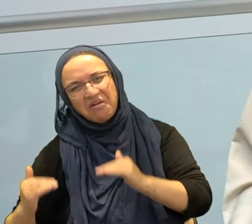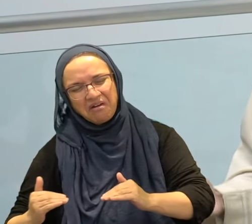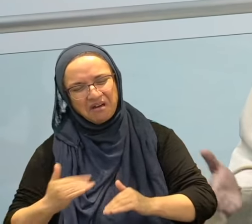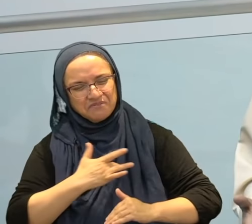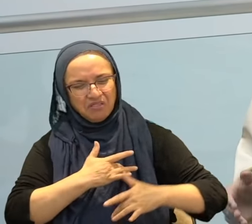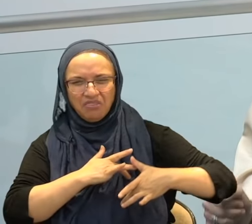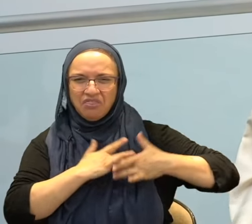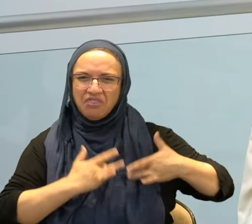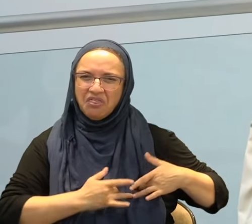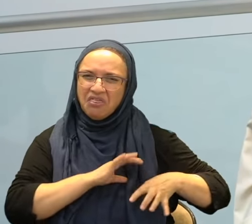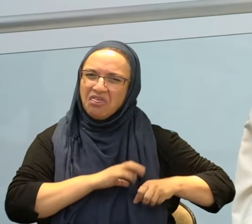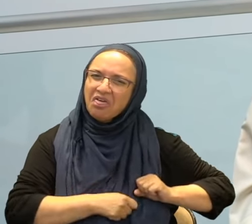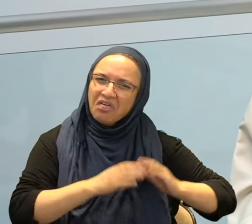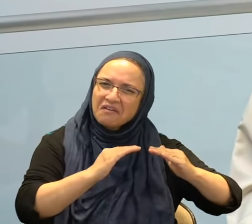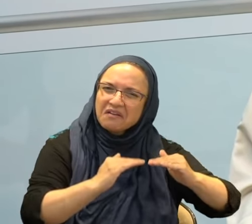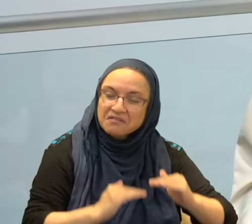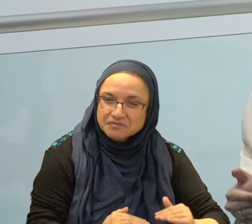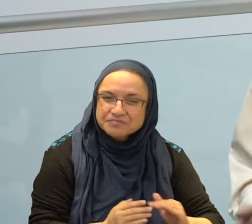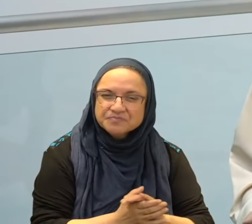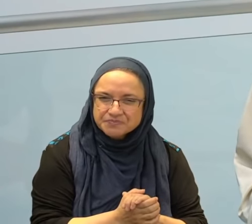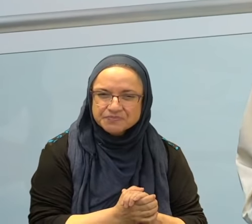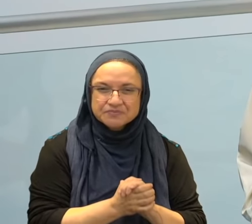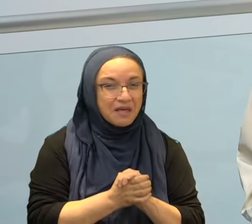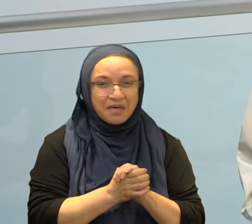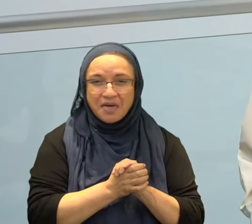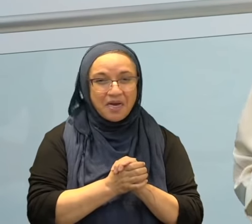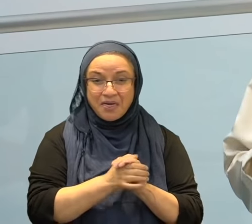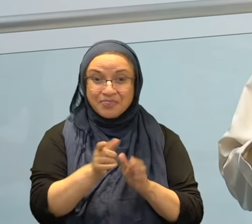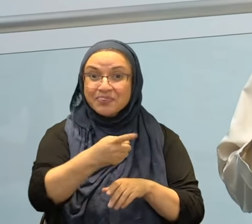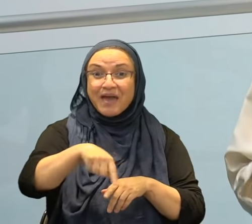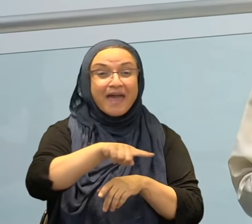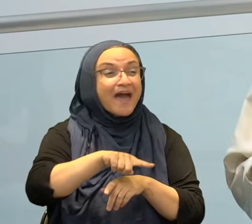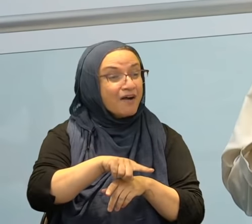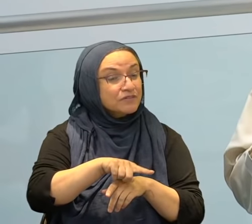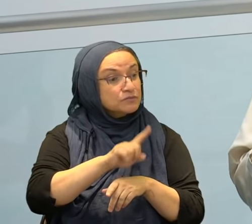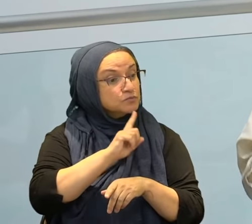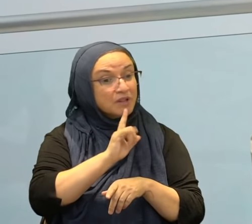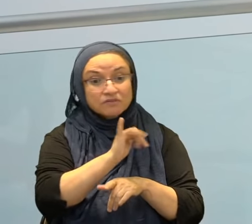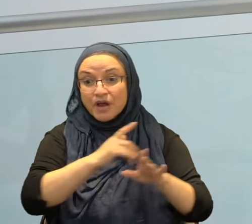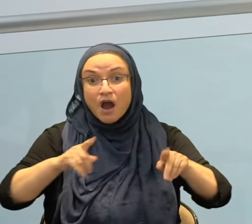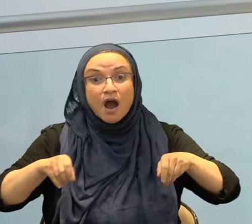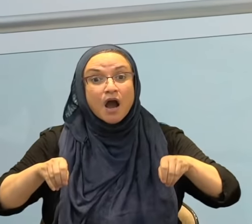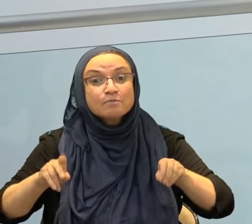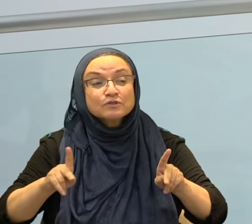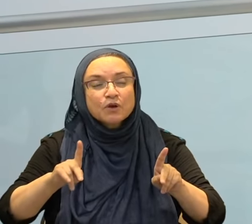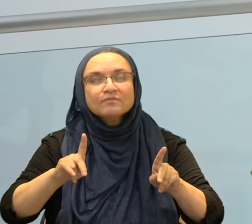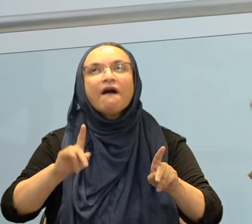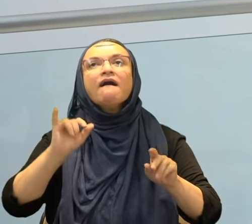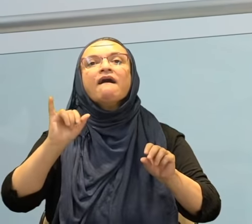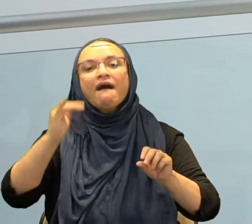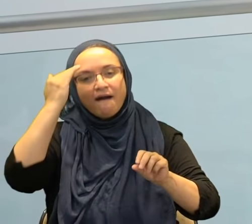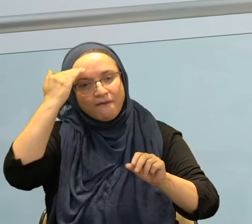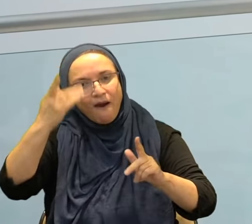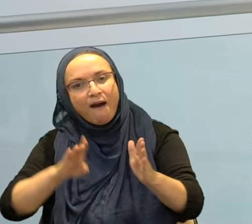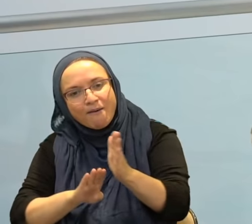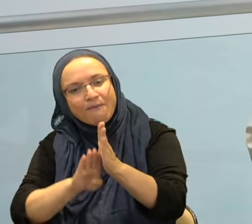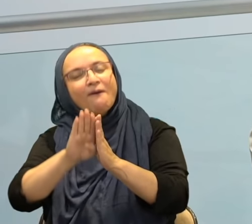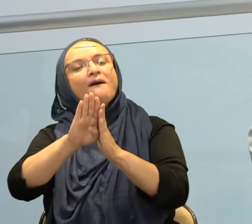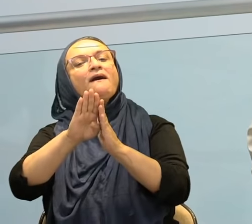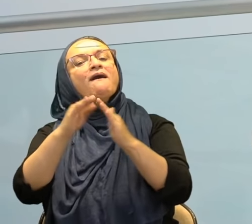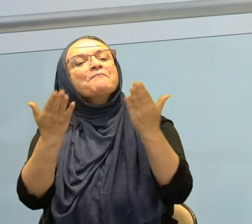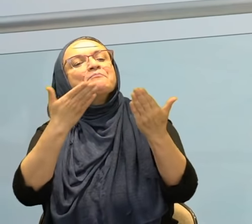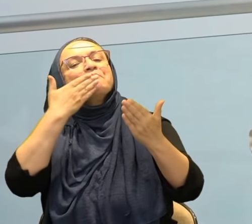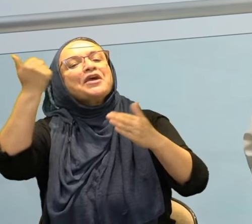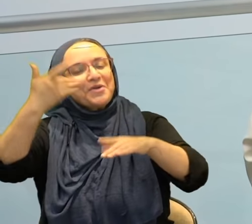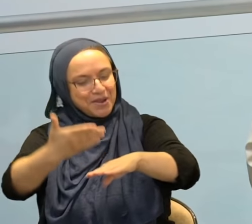this world. It's restricted to this world. That's the problem with a duny, a worldly worldview. It's